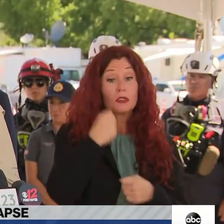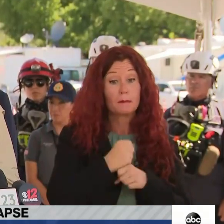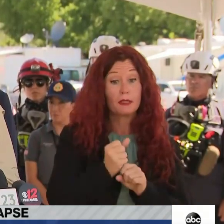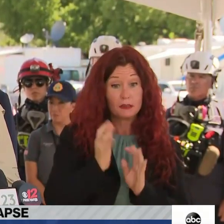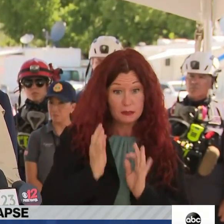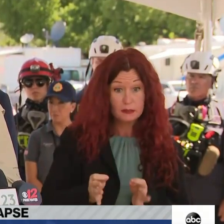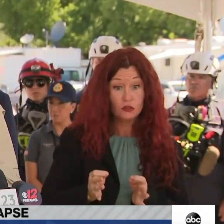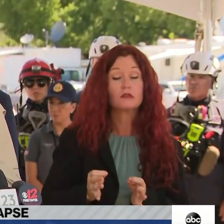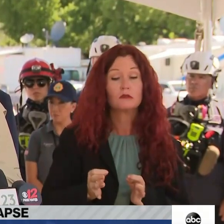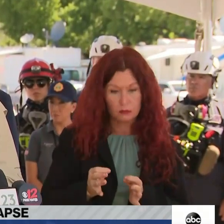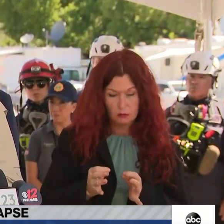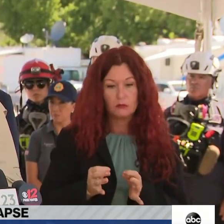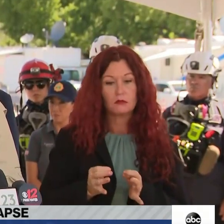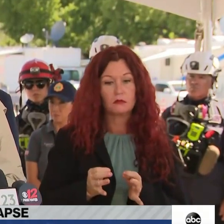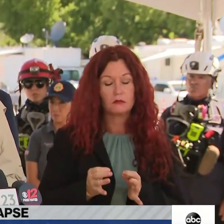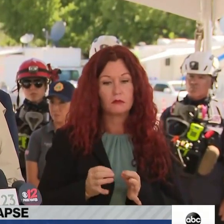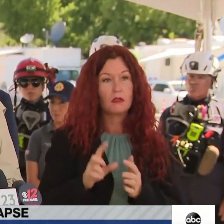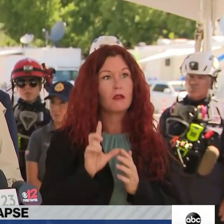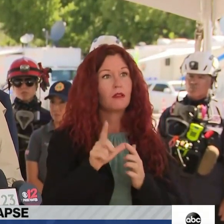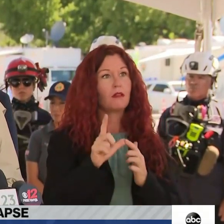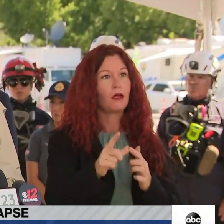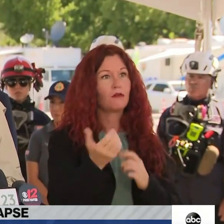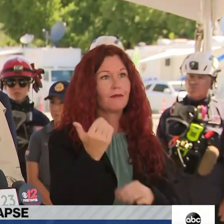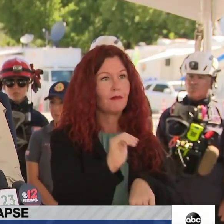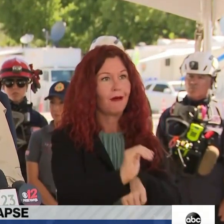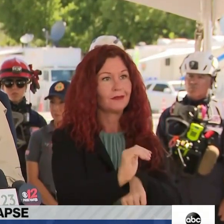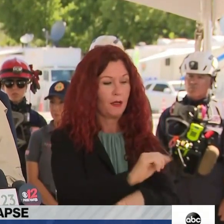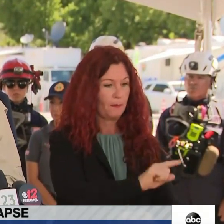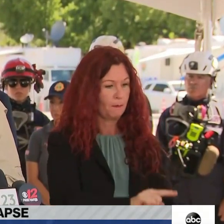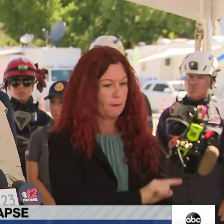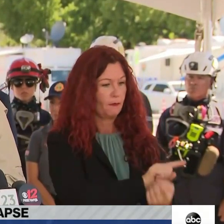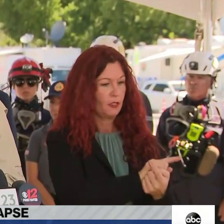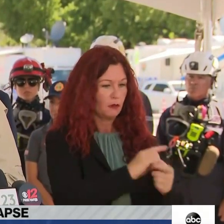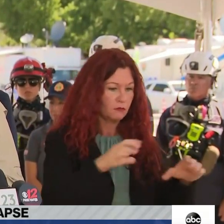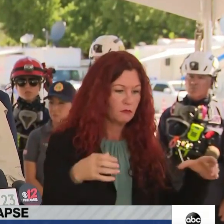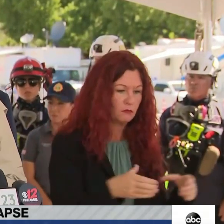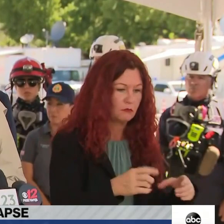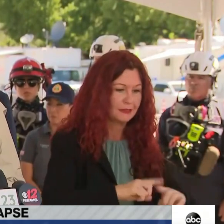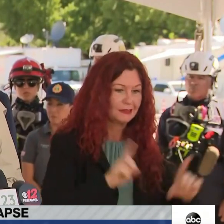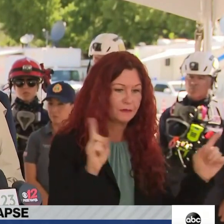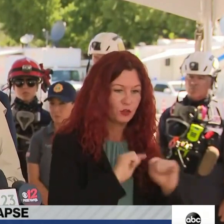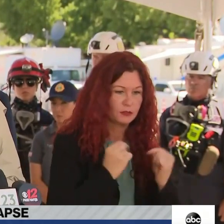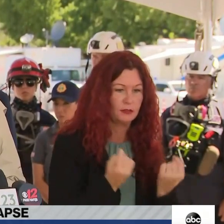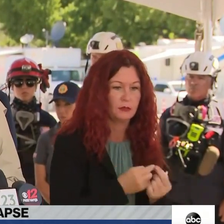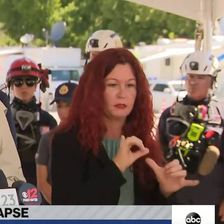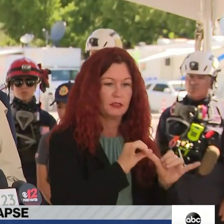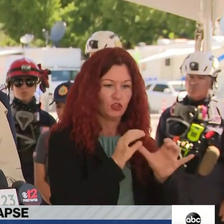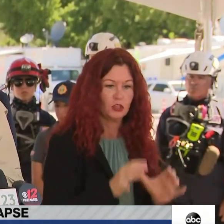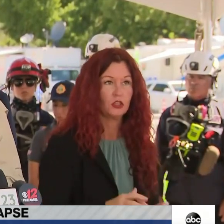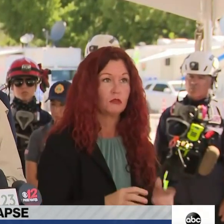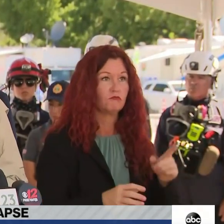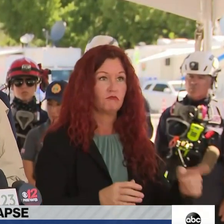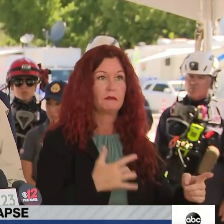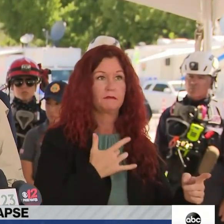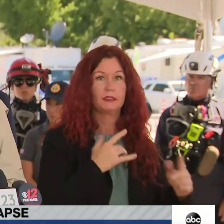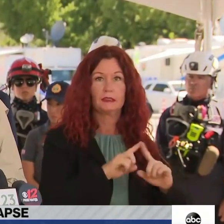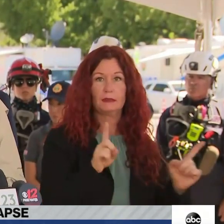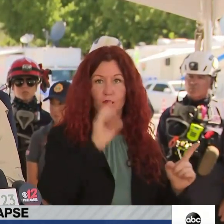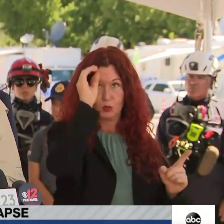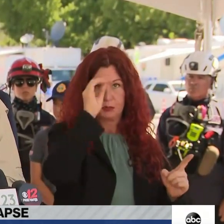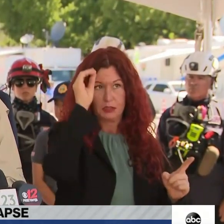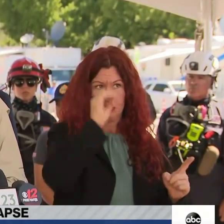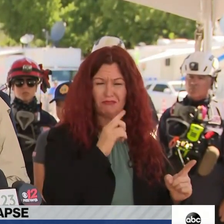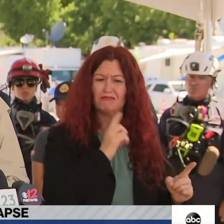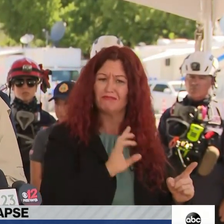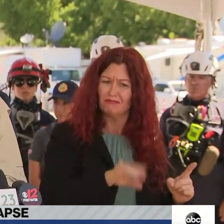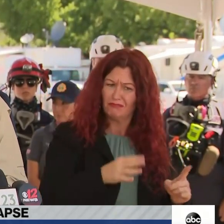another set of engineers came in and gave a new briefing, which allowed there to be an opportunity for us to be able to do something different.